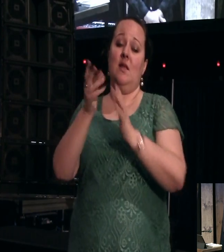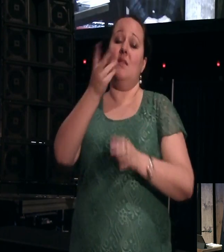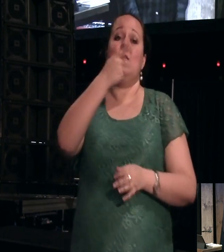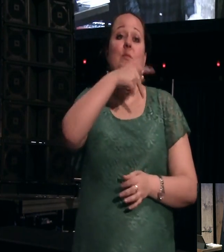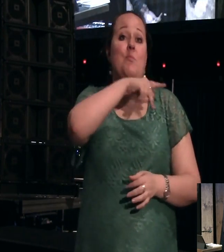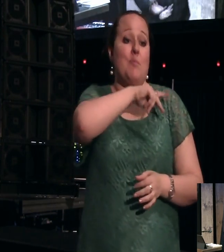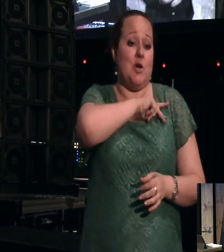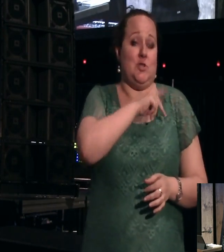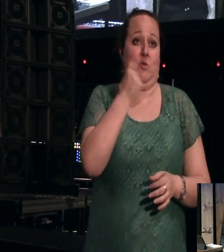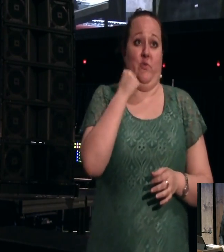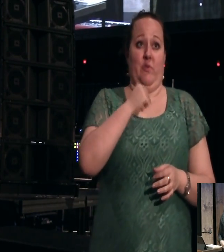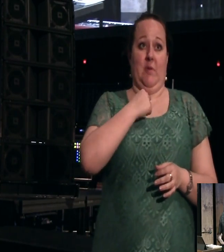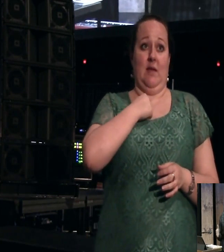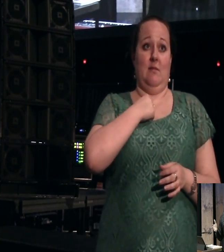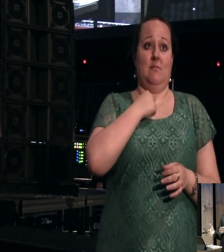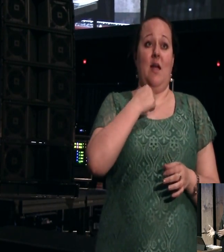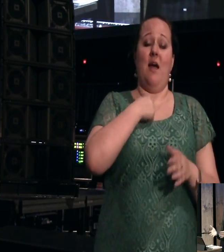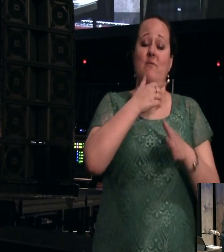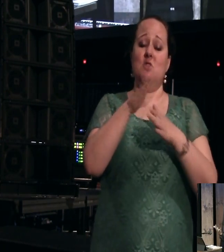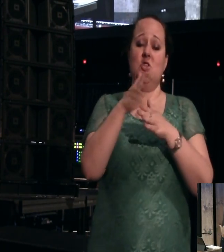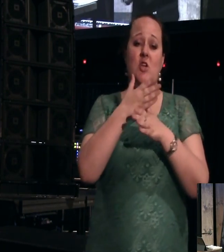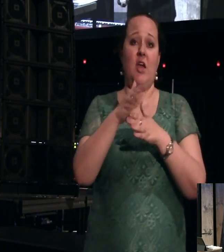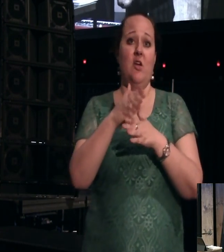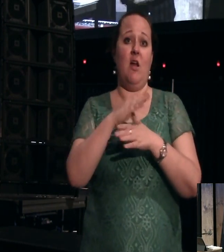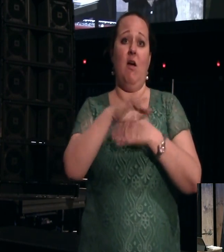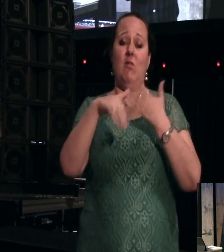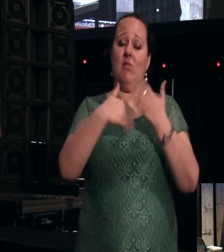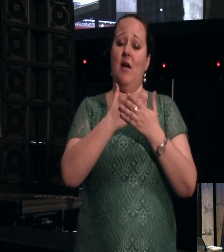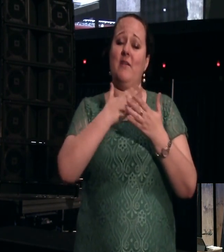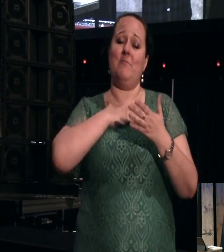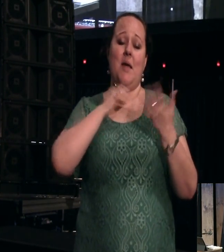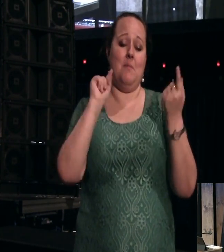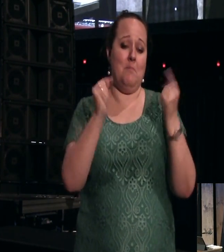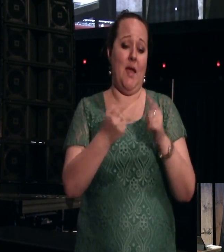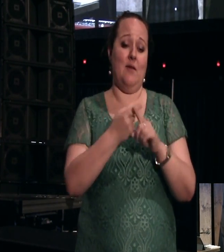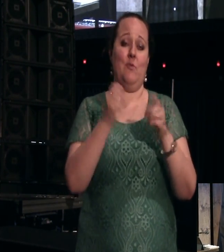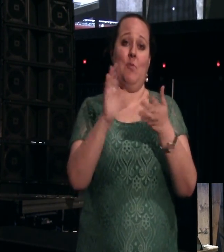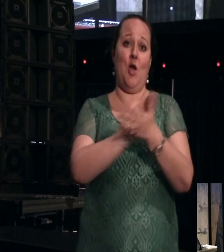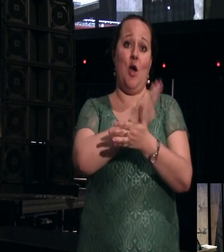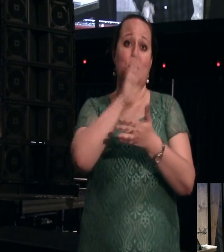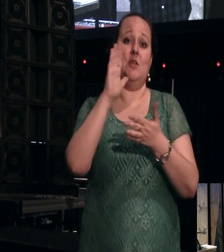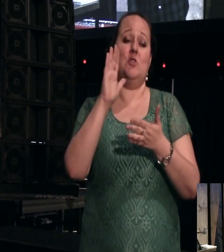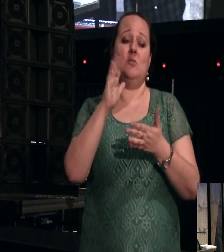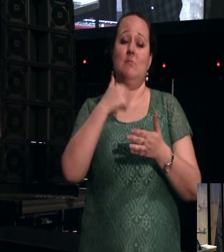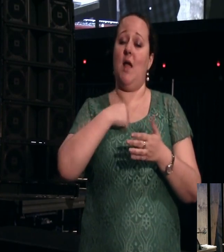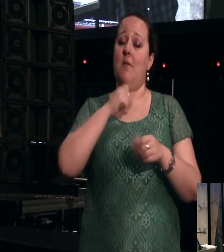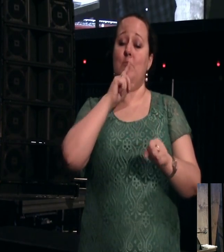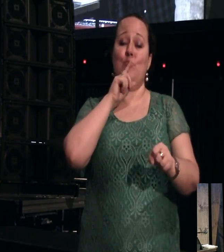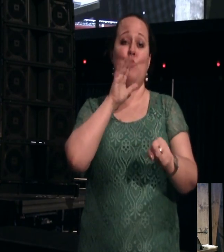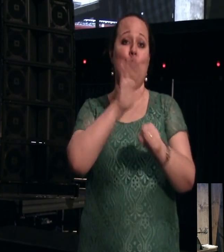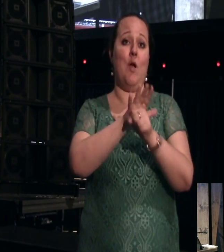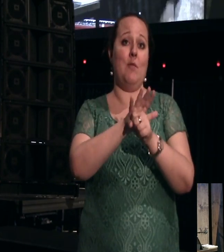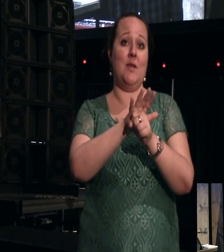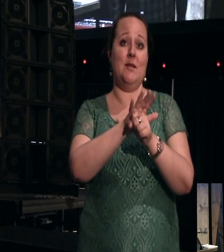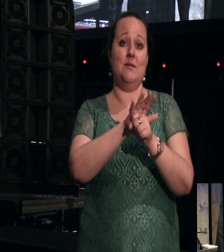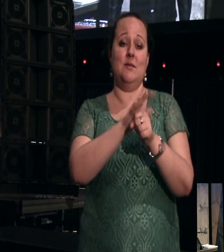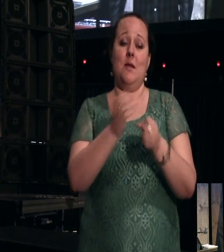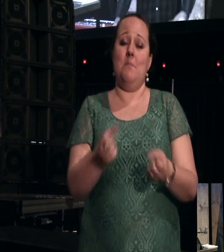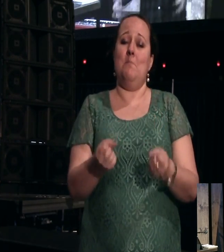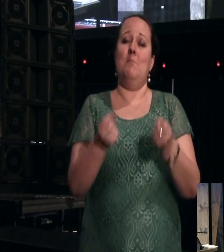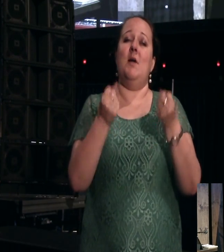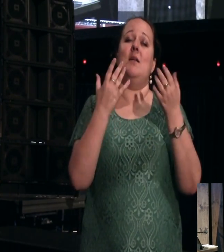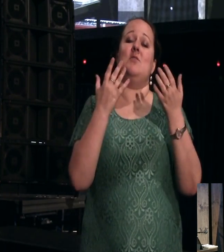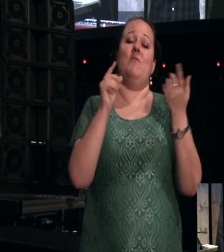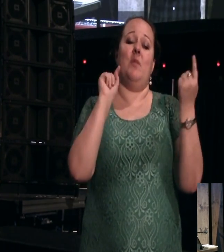God of the universe. You know, this is personal for me. I mean, I've shared a lot of my unnecessary pain from college with